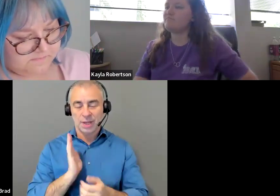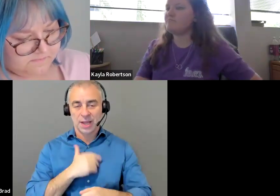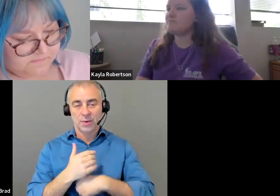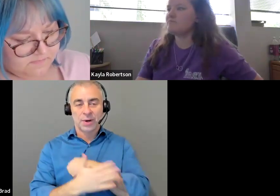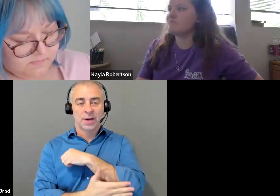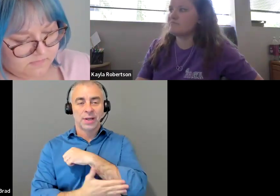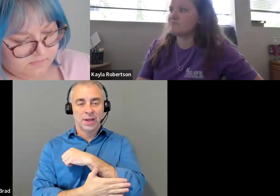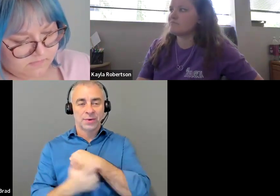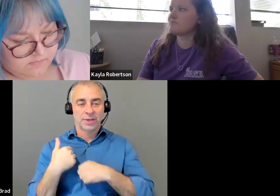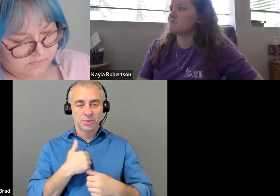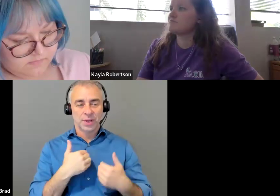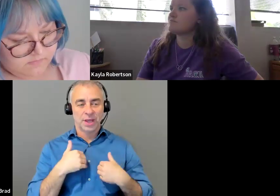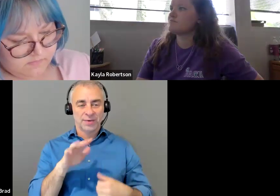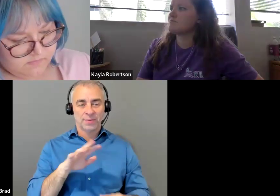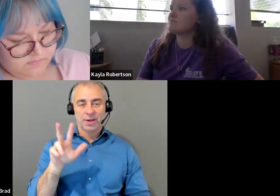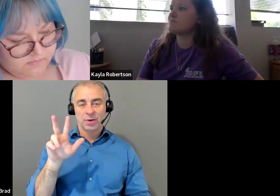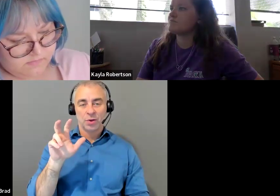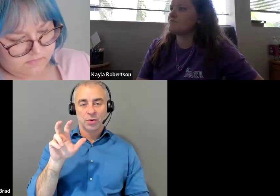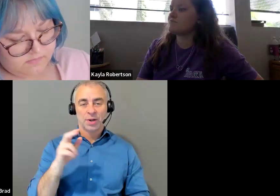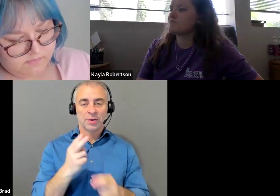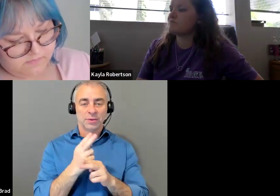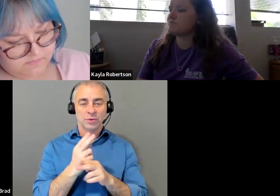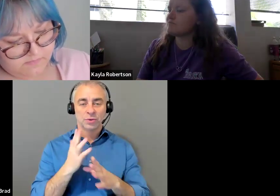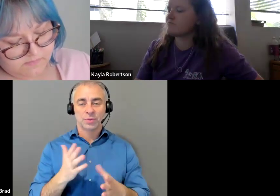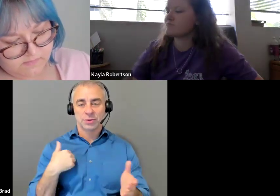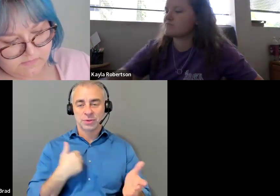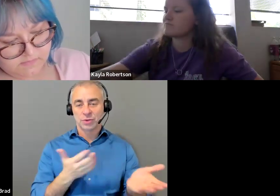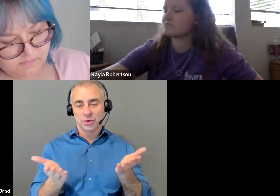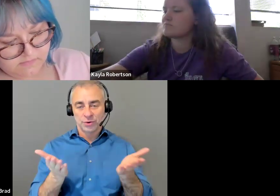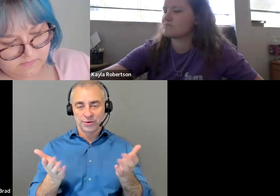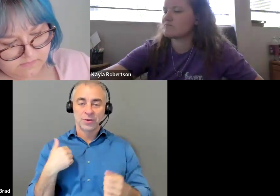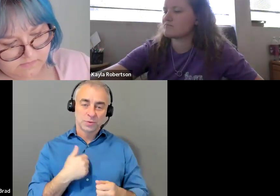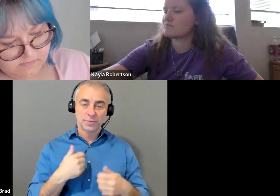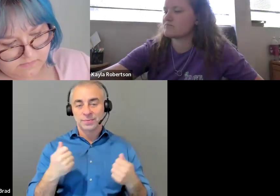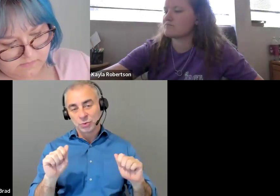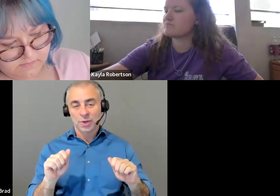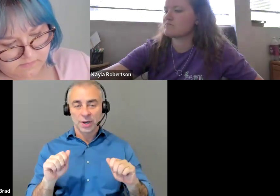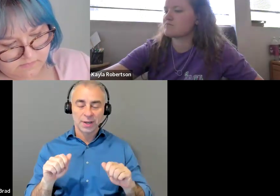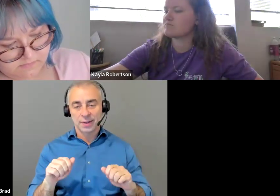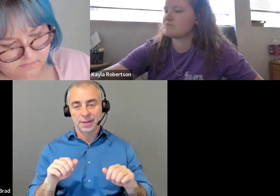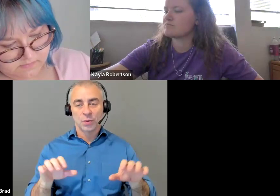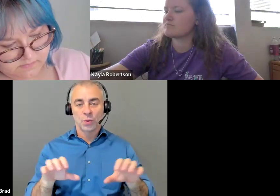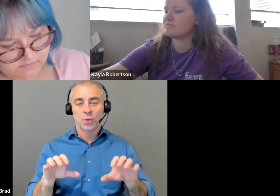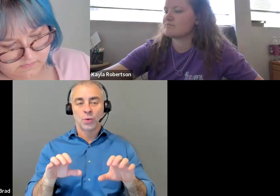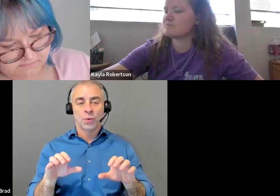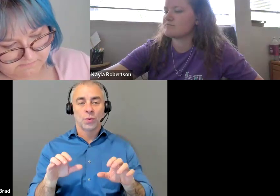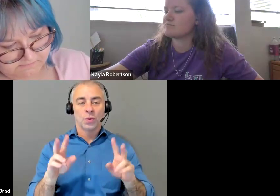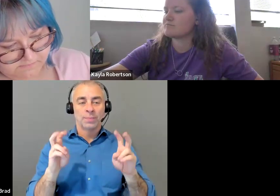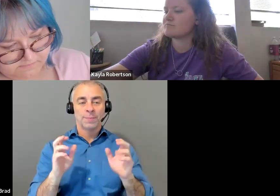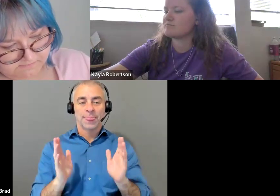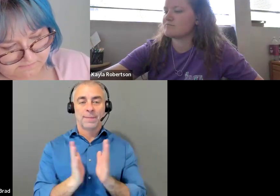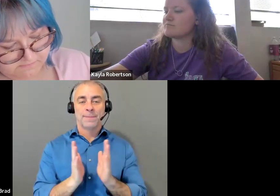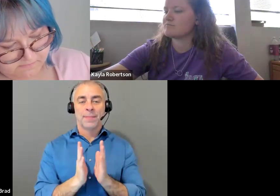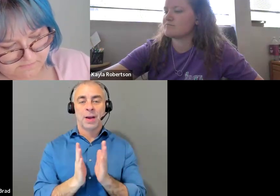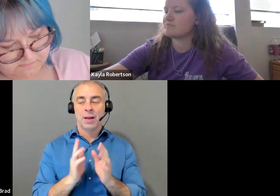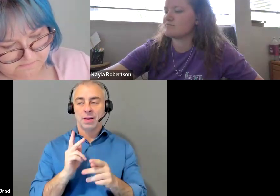like 300 consumers that we serve for that. So we try to do a small version of that